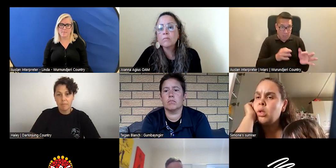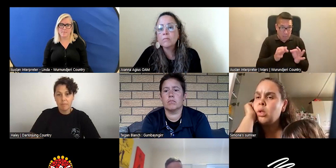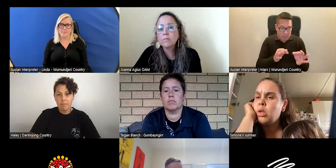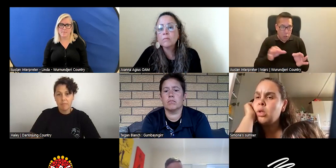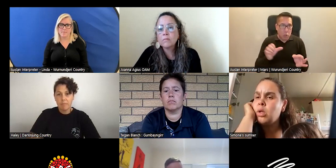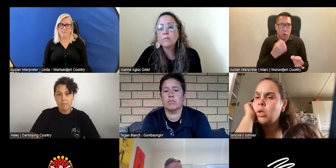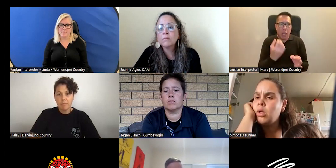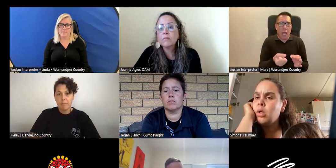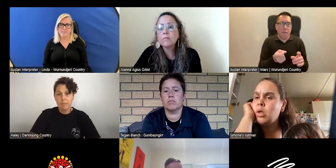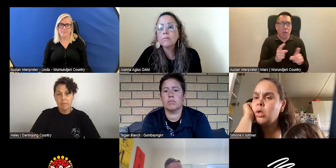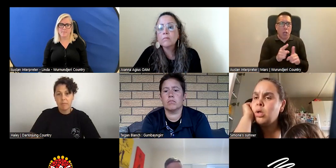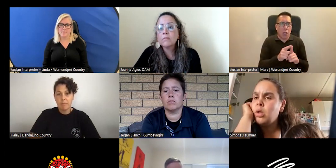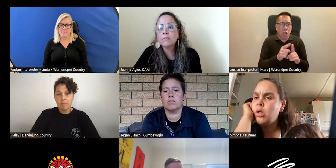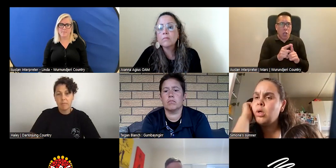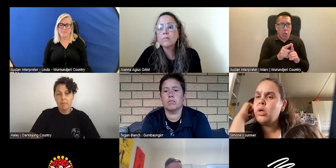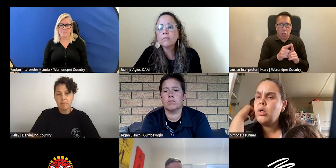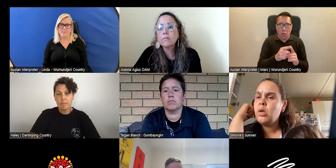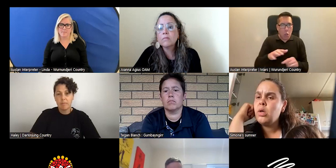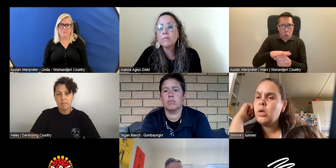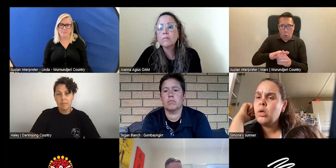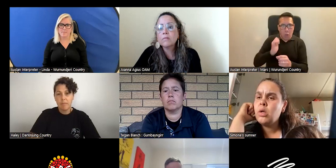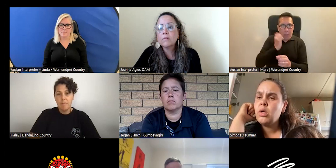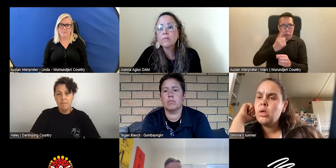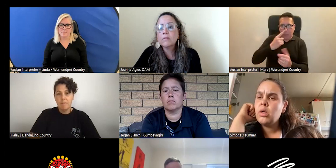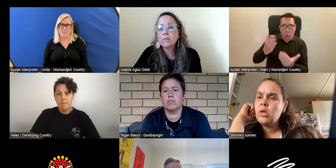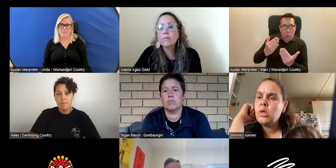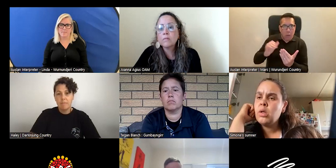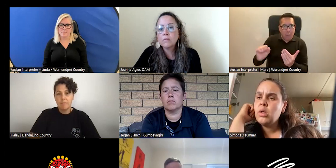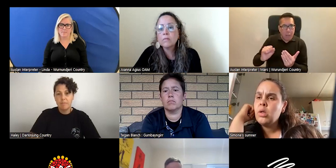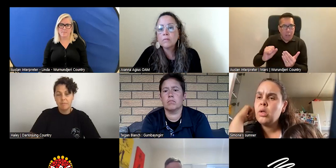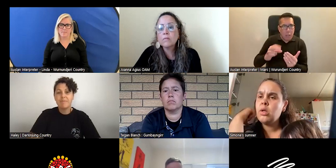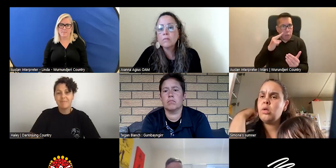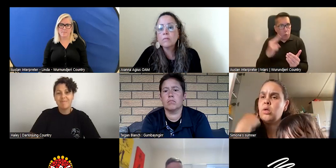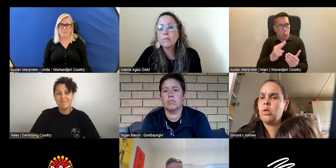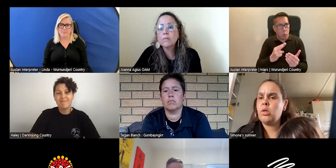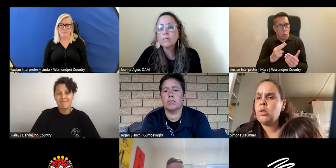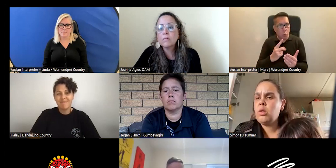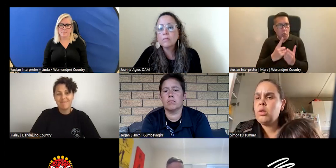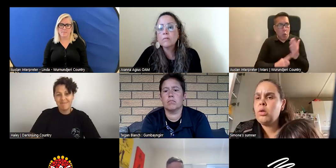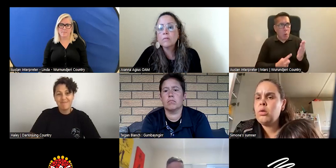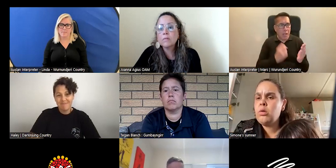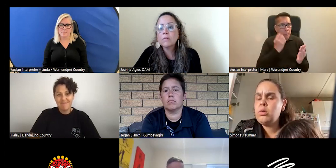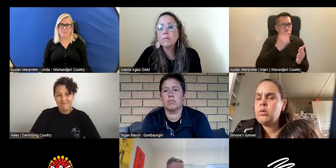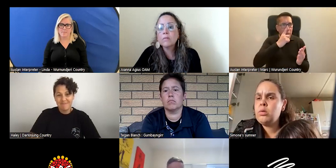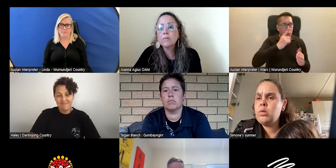the views and input from local Aboriginal people, not just from non-Aboriginal staff members in council.